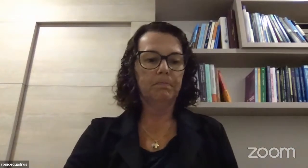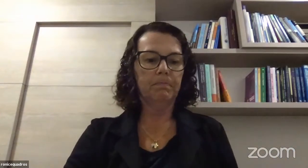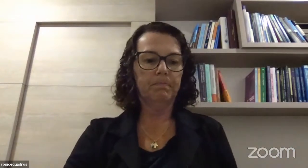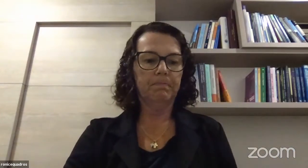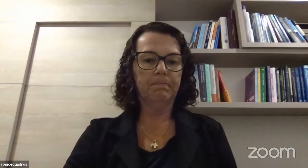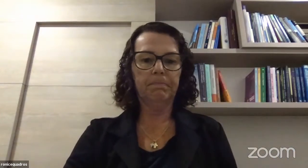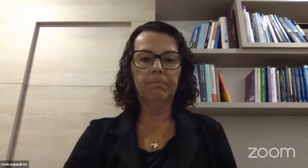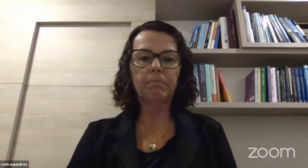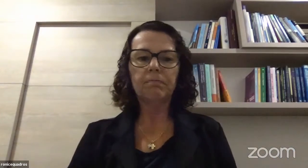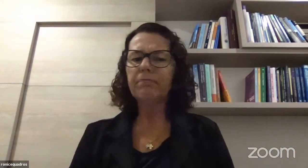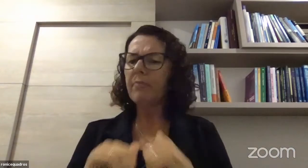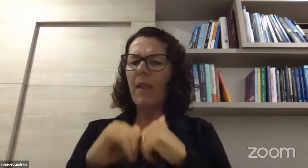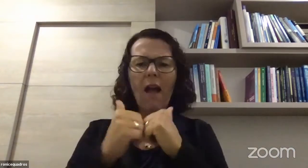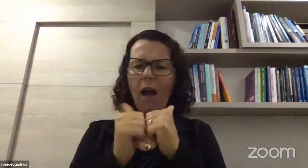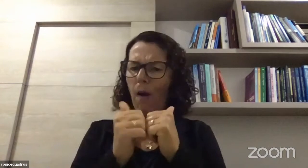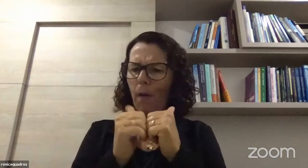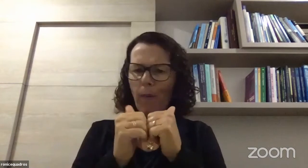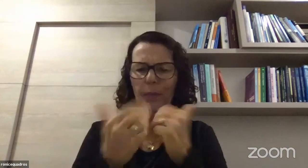them.